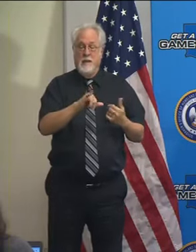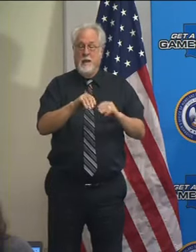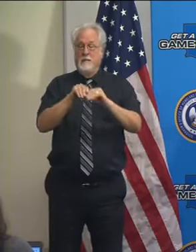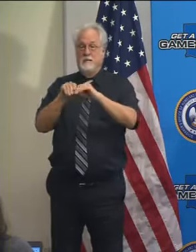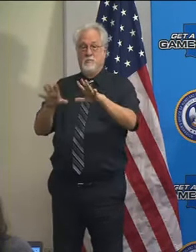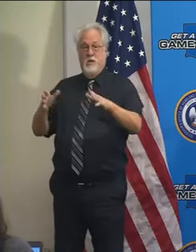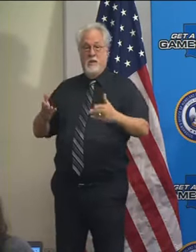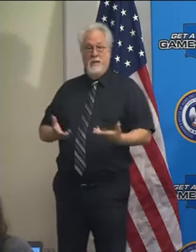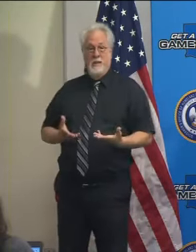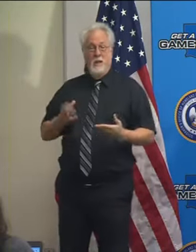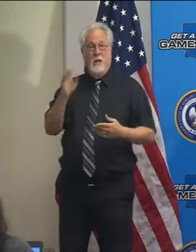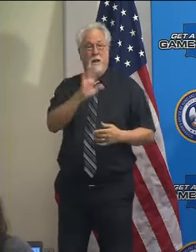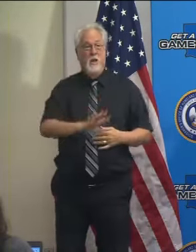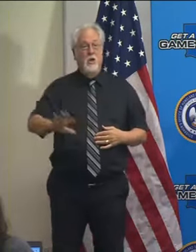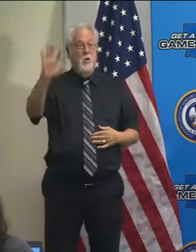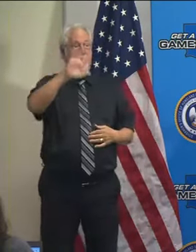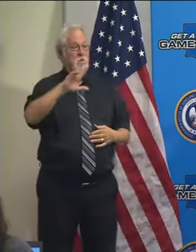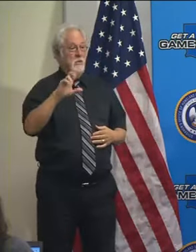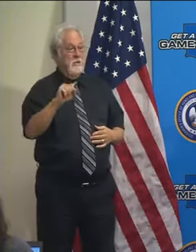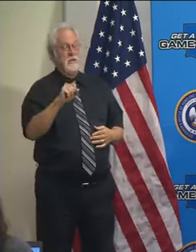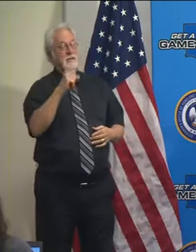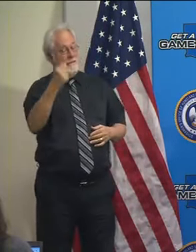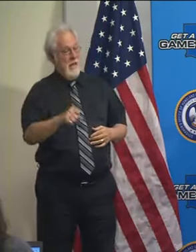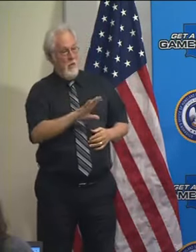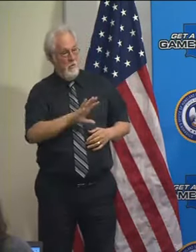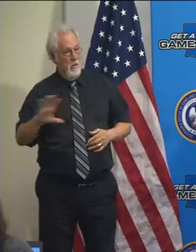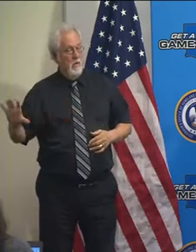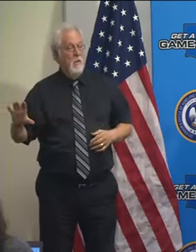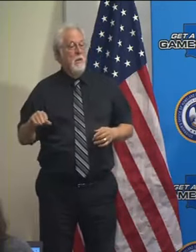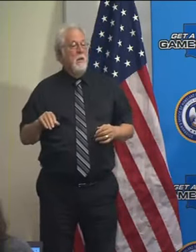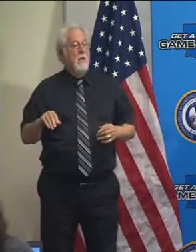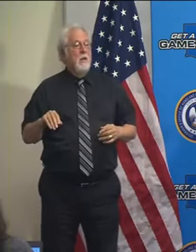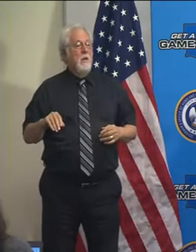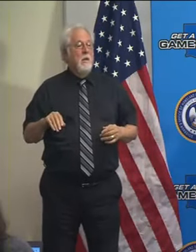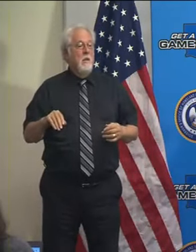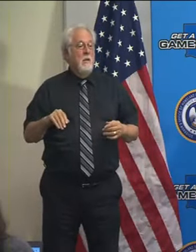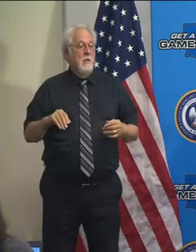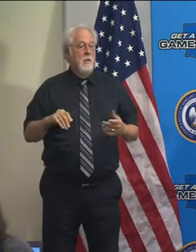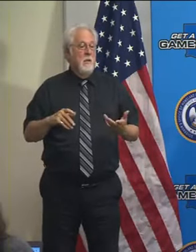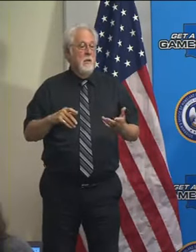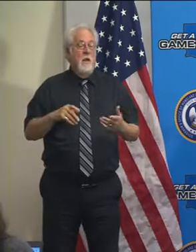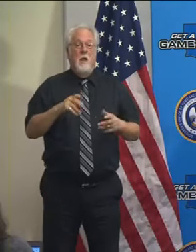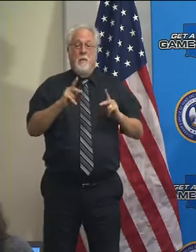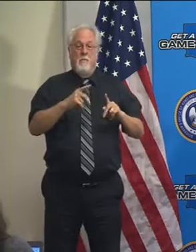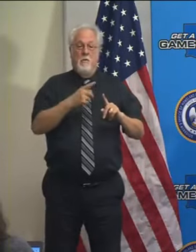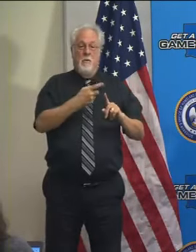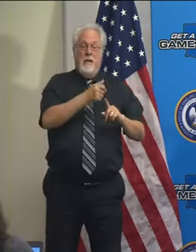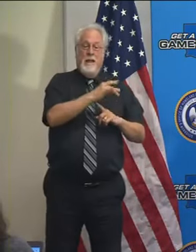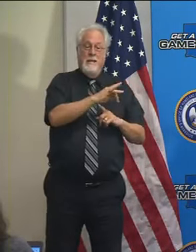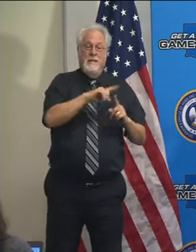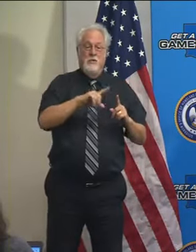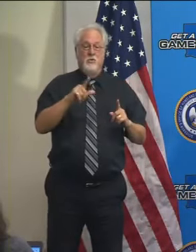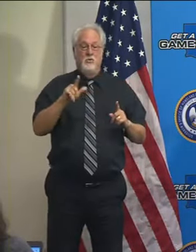coronavirus here and across the Sun Belt in particular has been driven by people 18 to 29 years